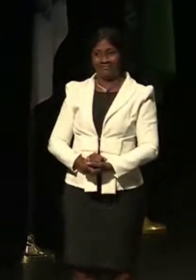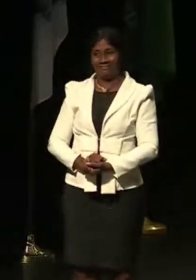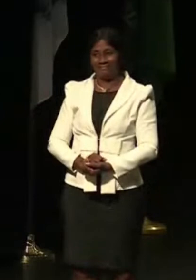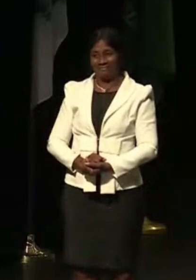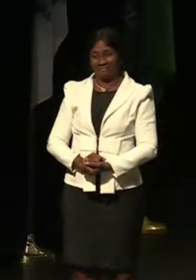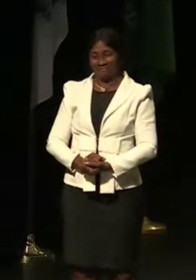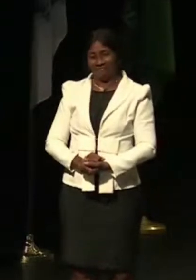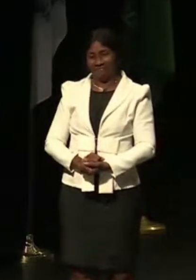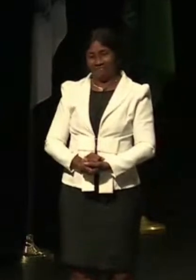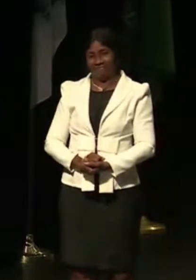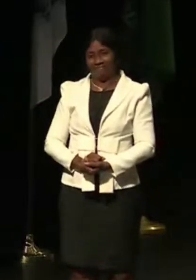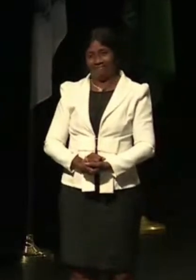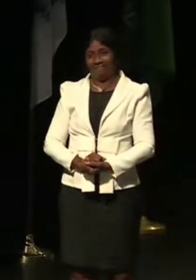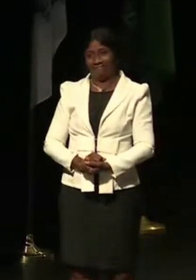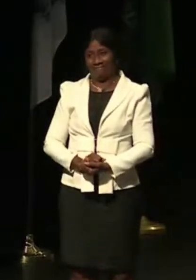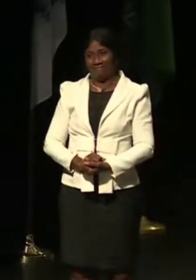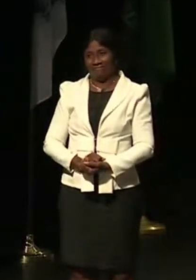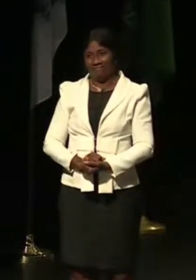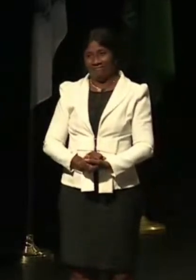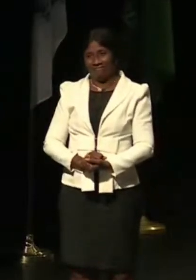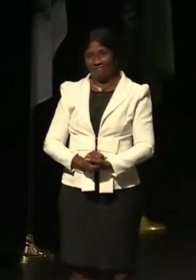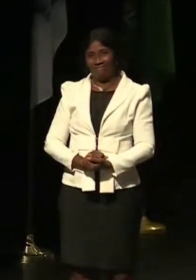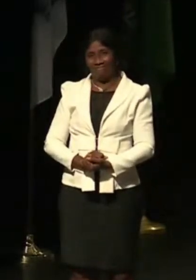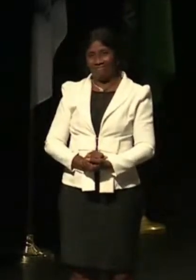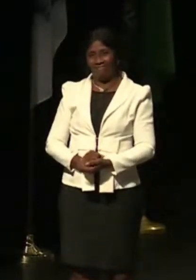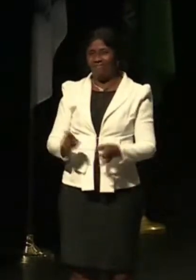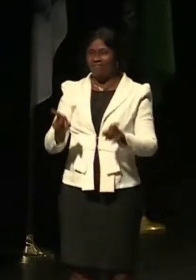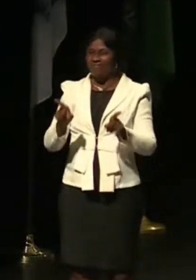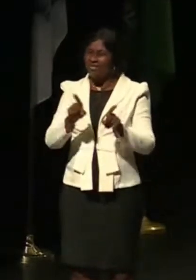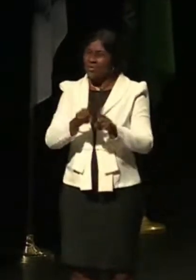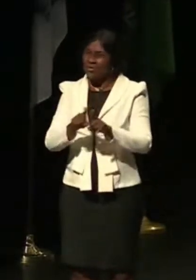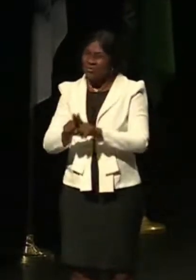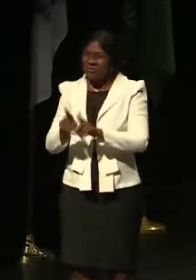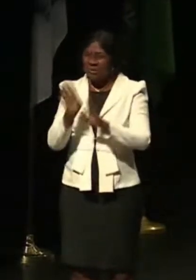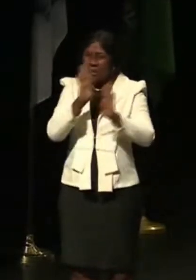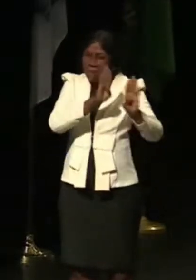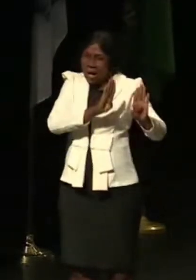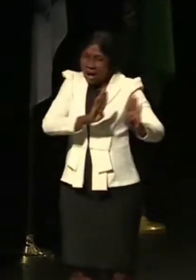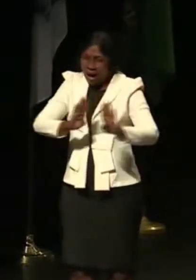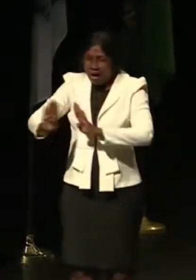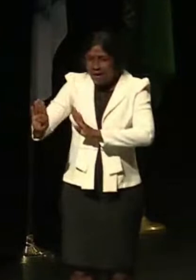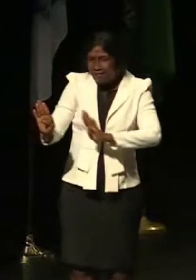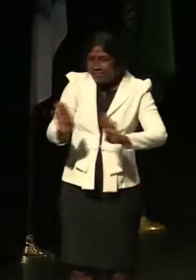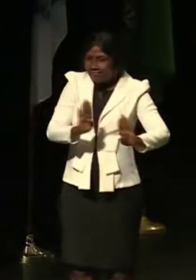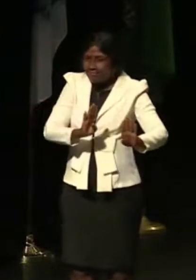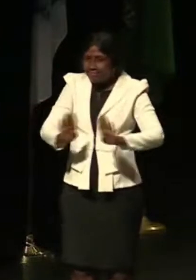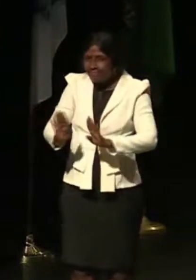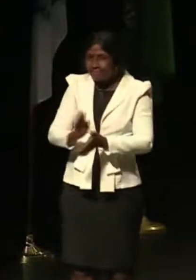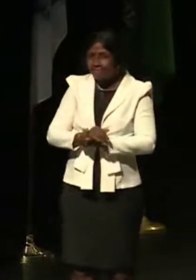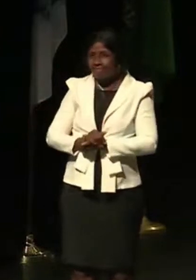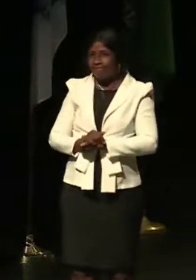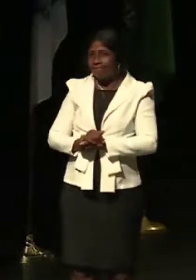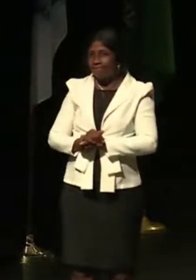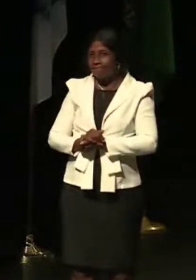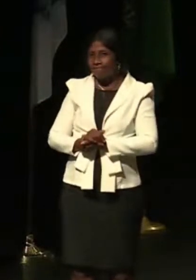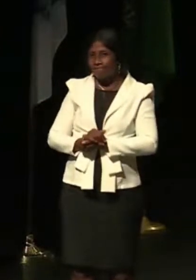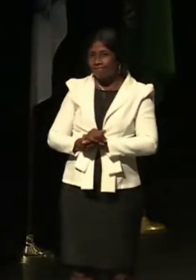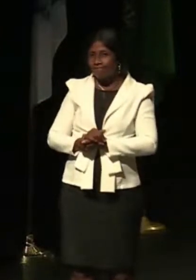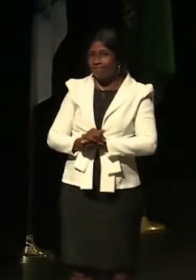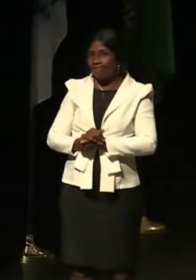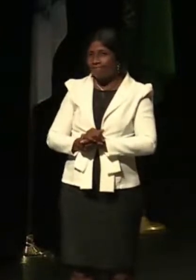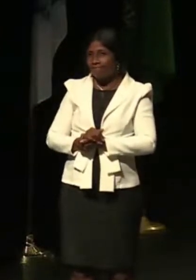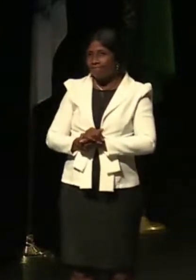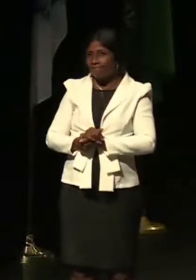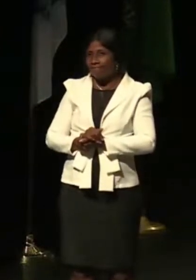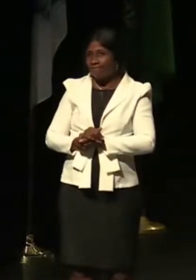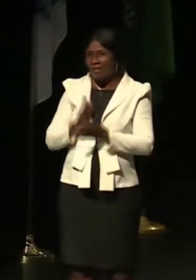party, the hedonism, the nakedness, the pleasure, this pursuit